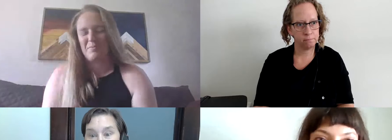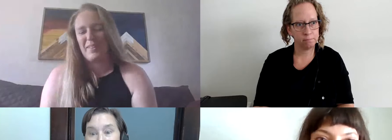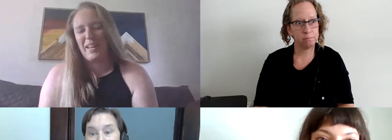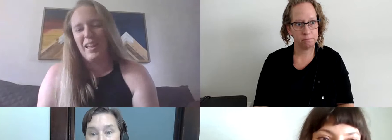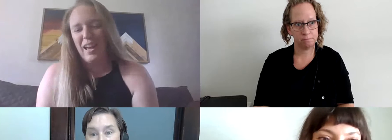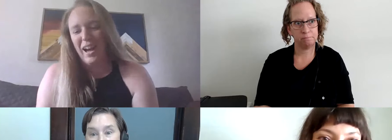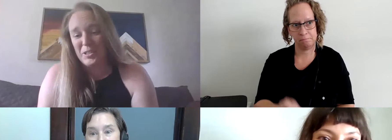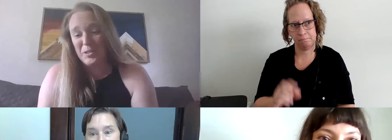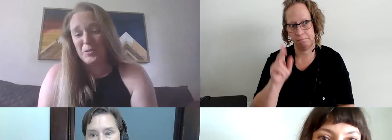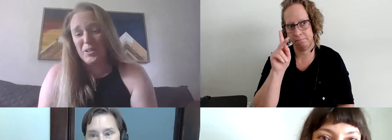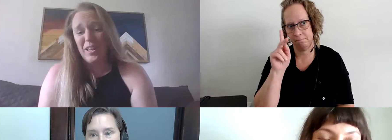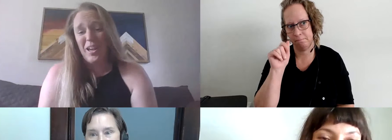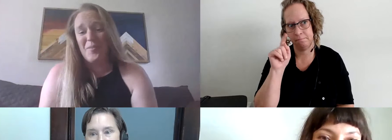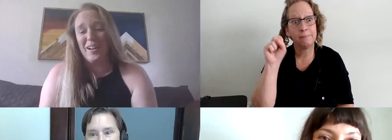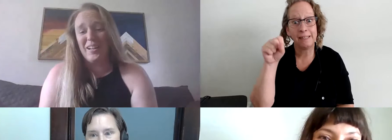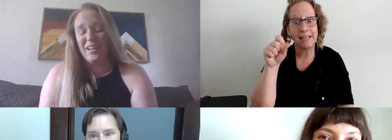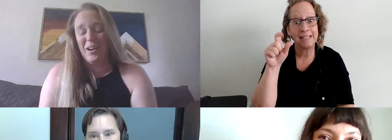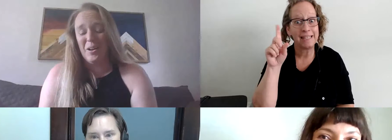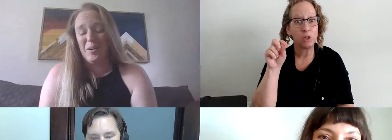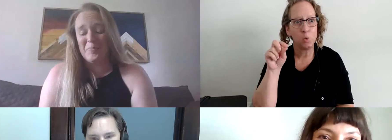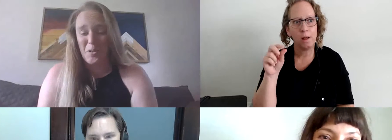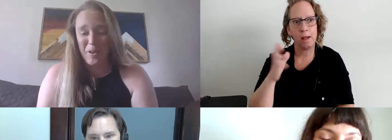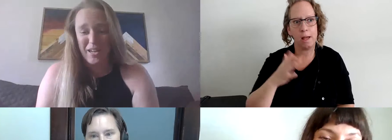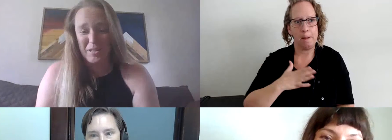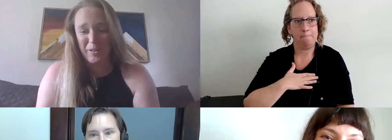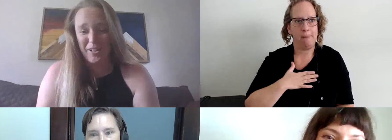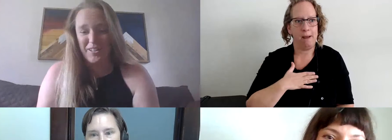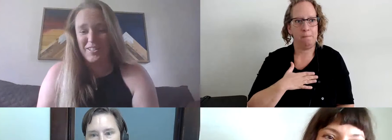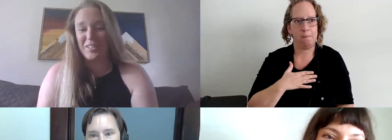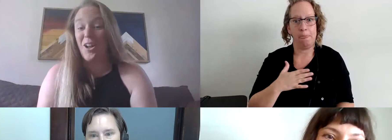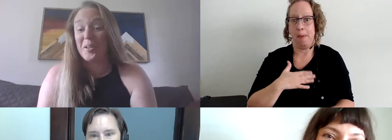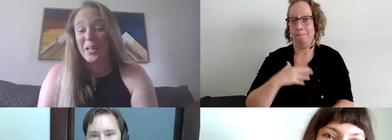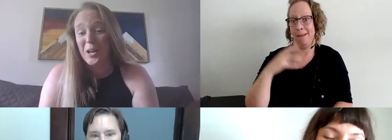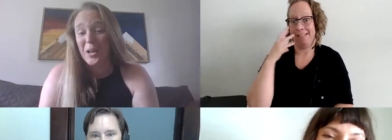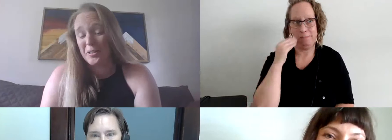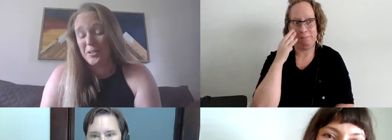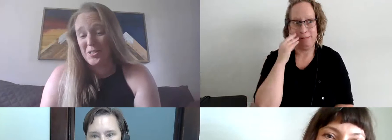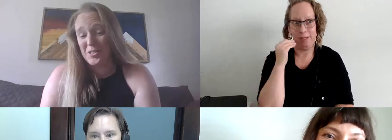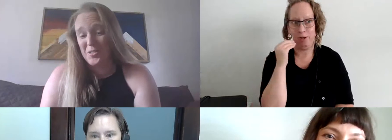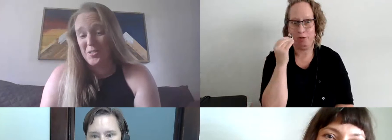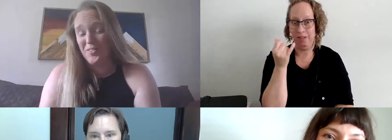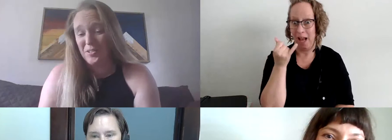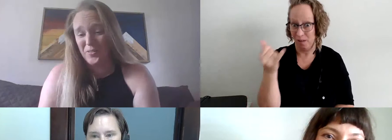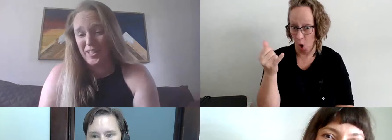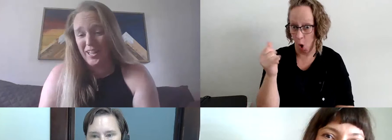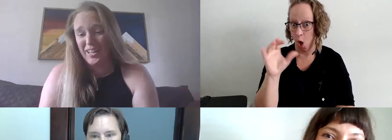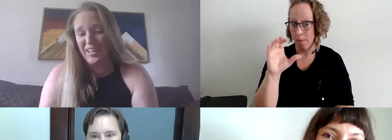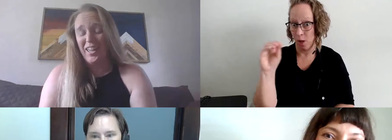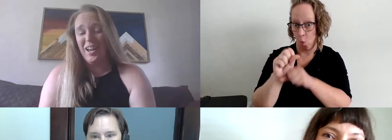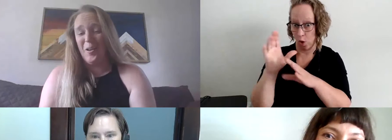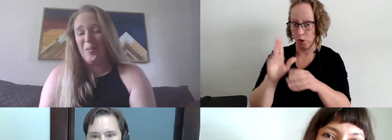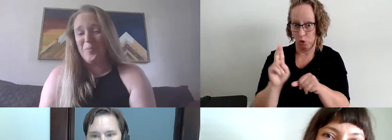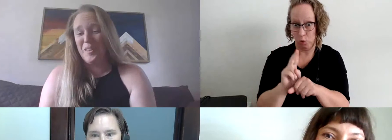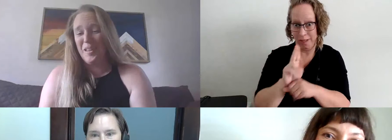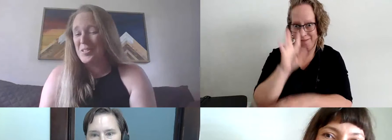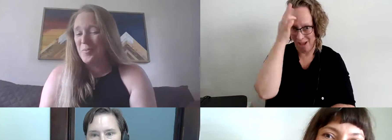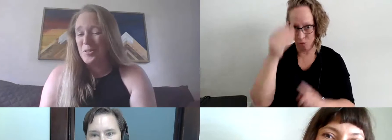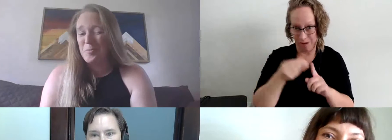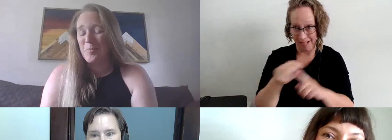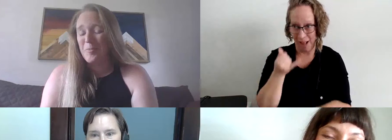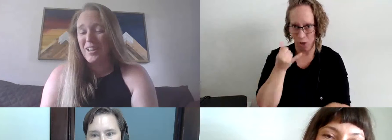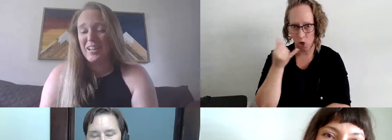that? I do. My my experience in calling my coworkers on Federal Relay